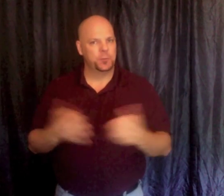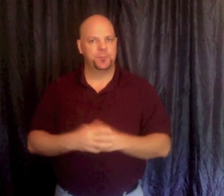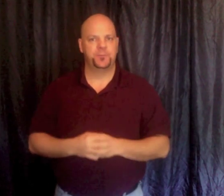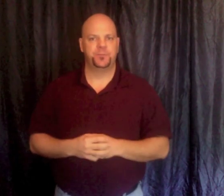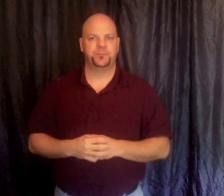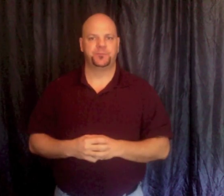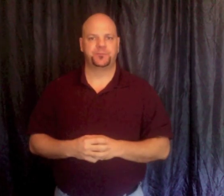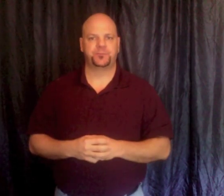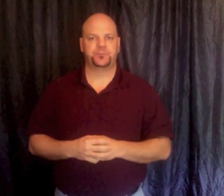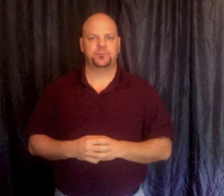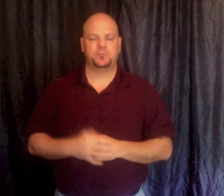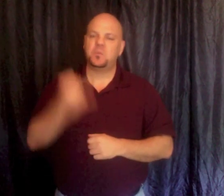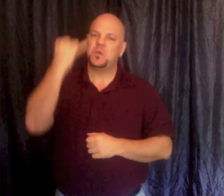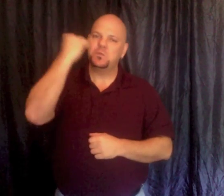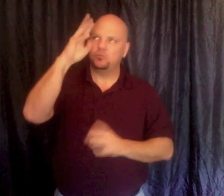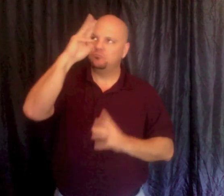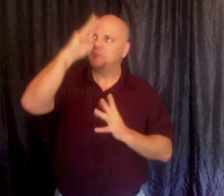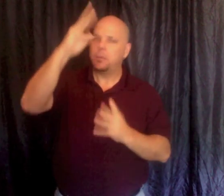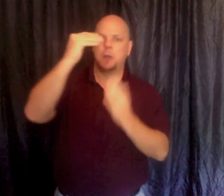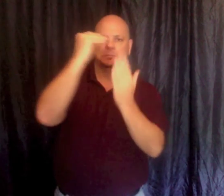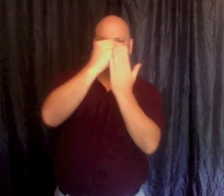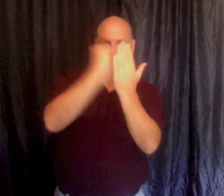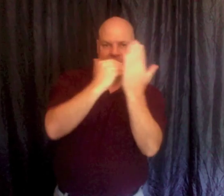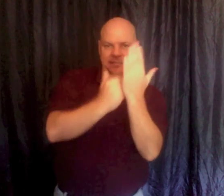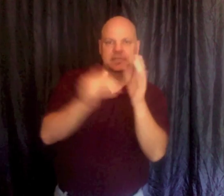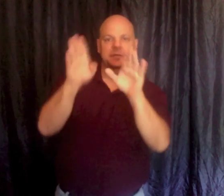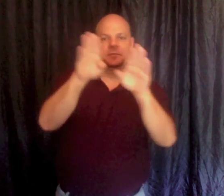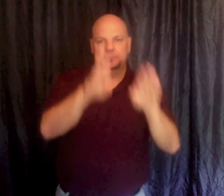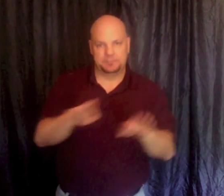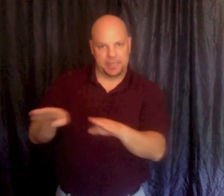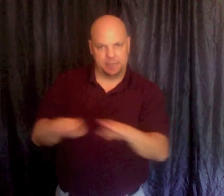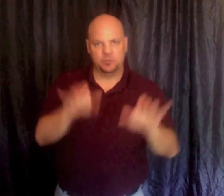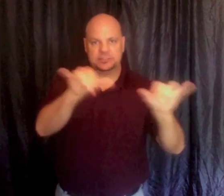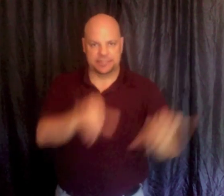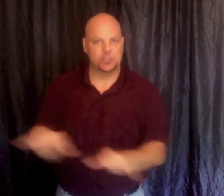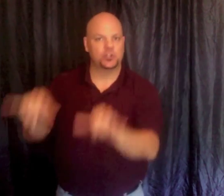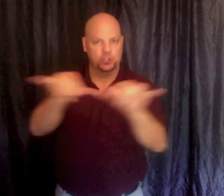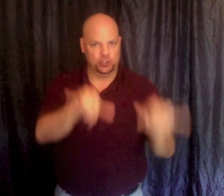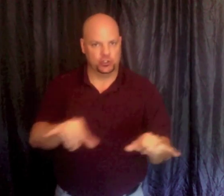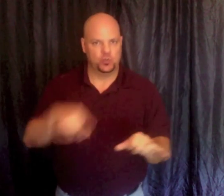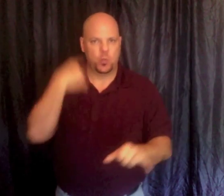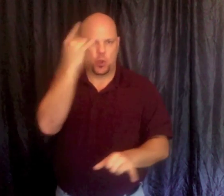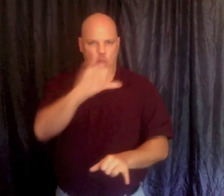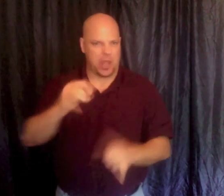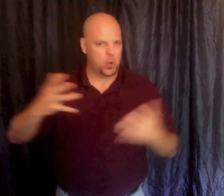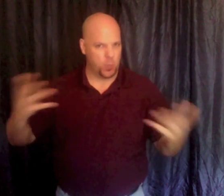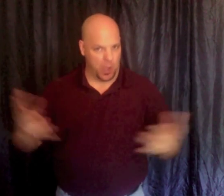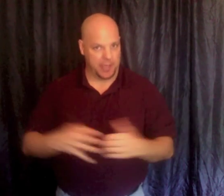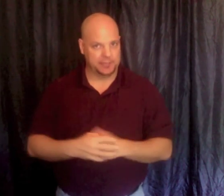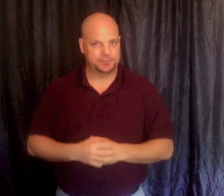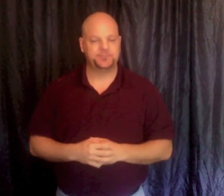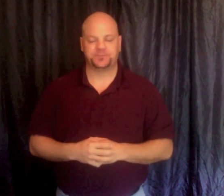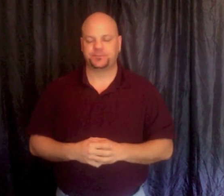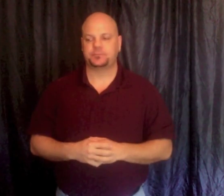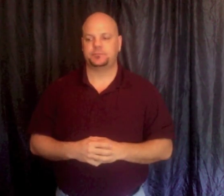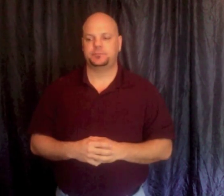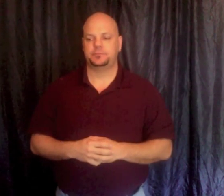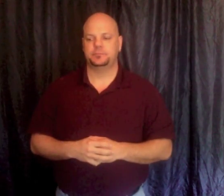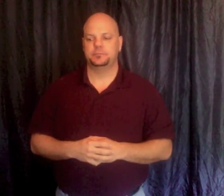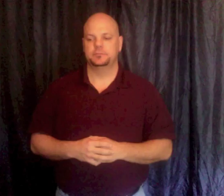with student behavior standards. It might look like this. The teacher deals with behaviors